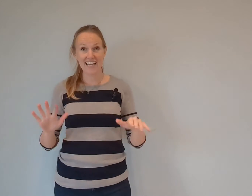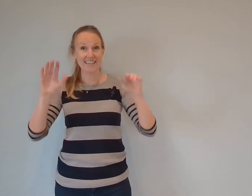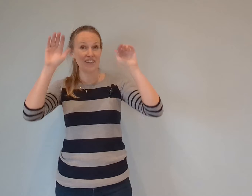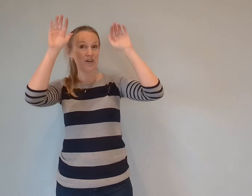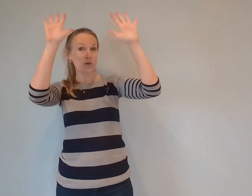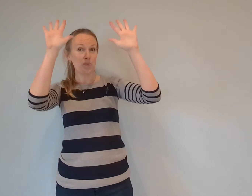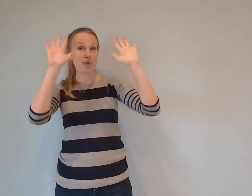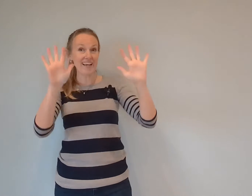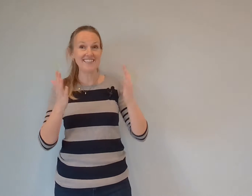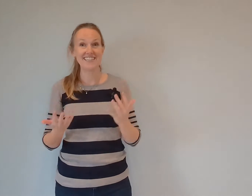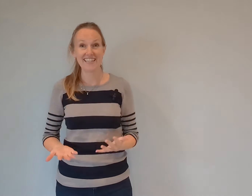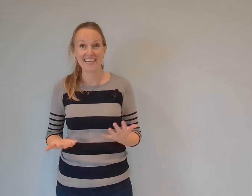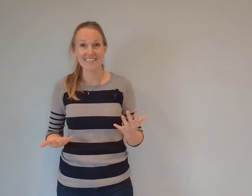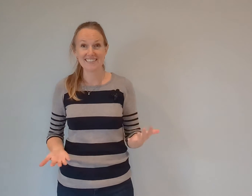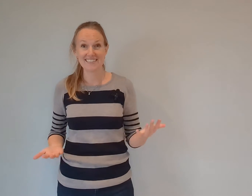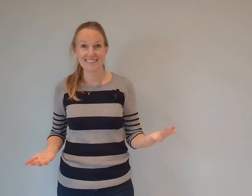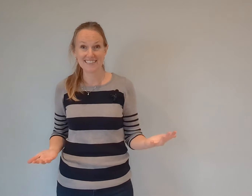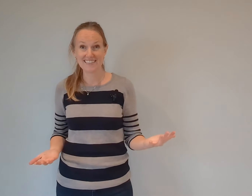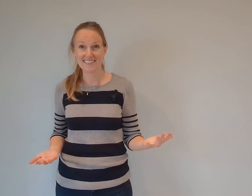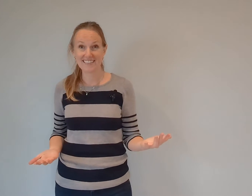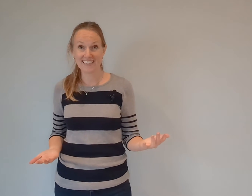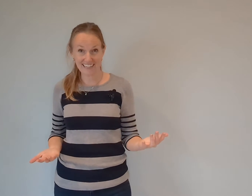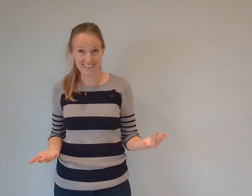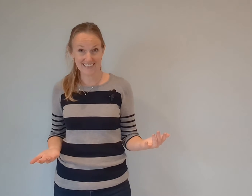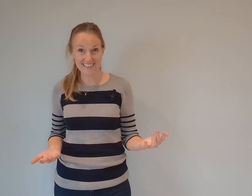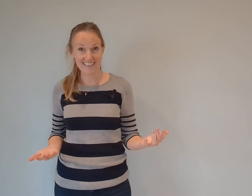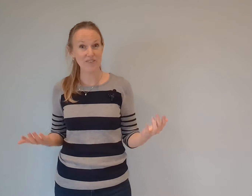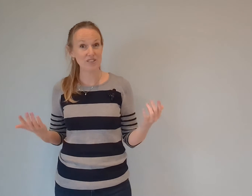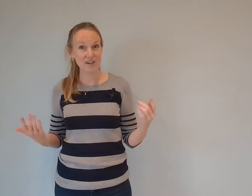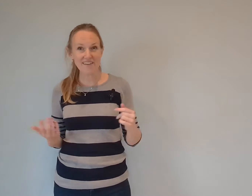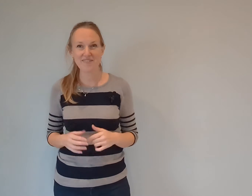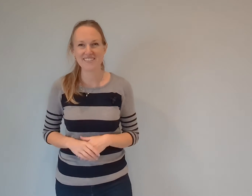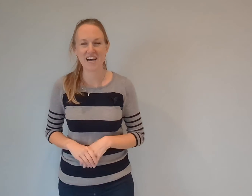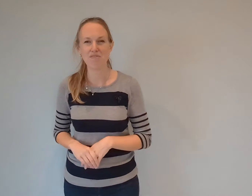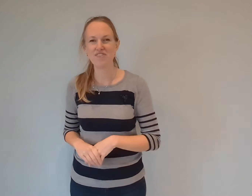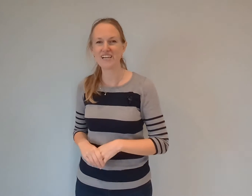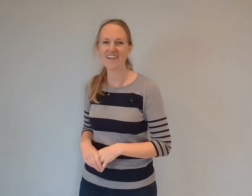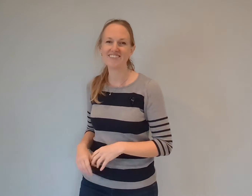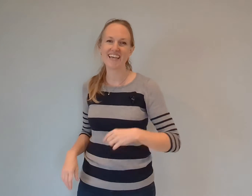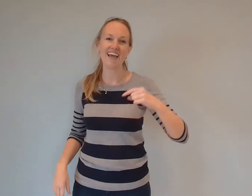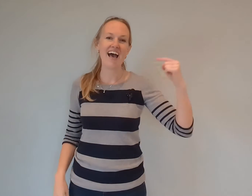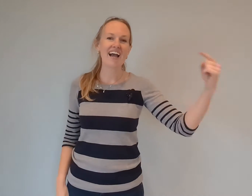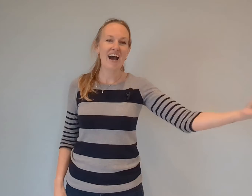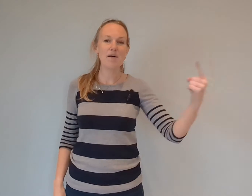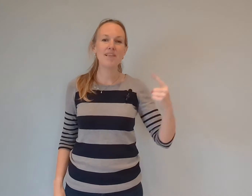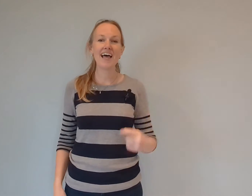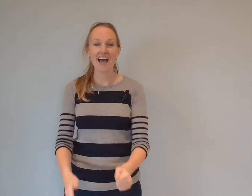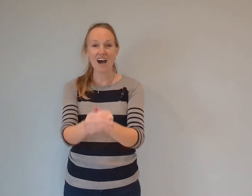done great things. Okay? We'll try it from the top a few times. Okay? Come let